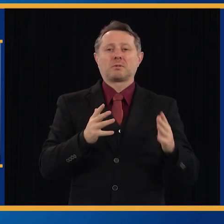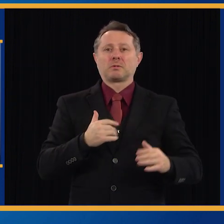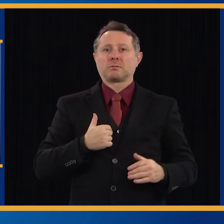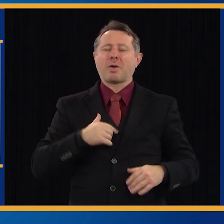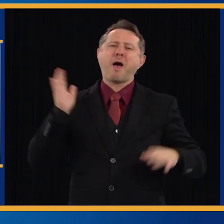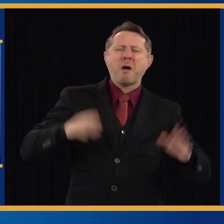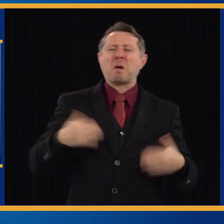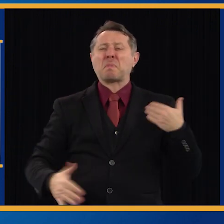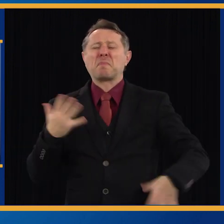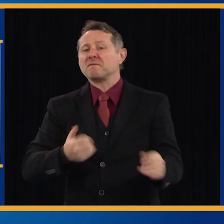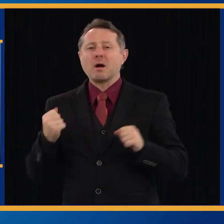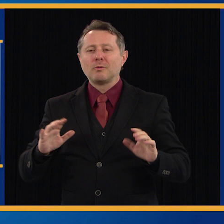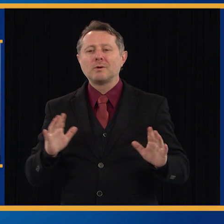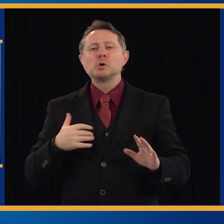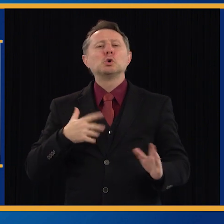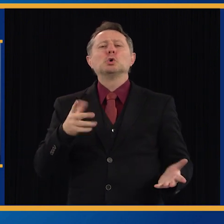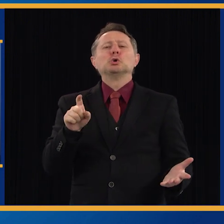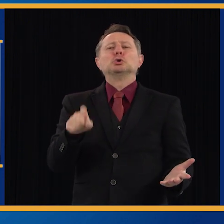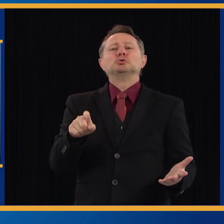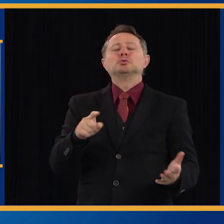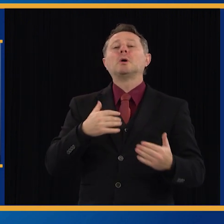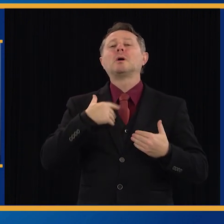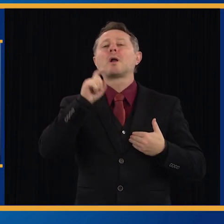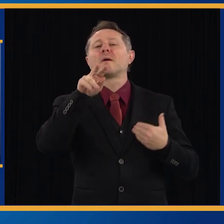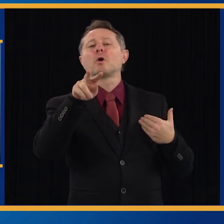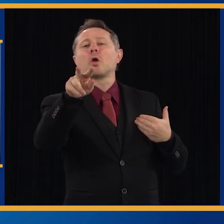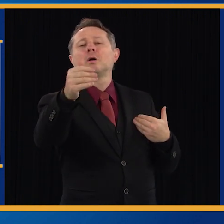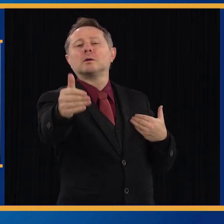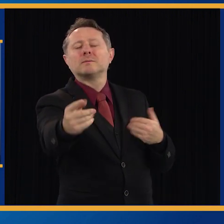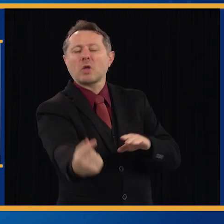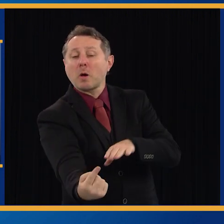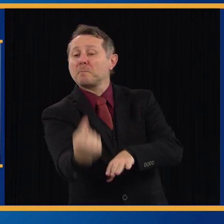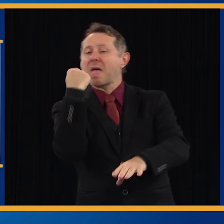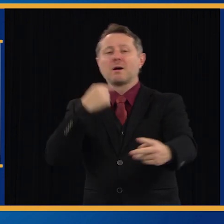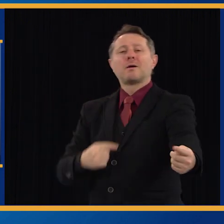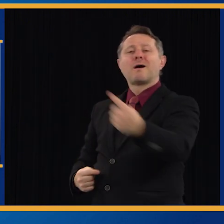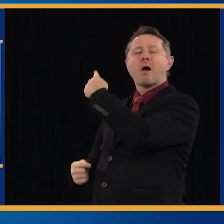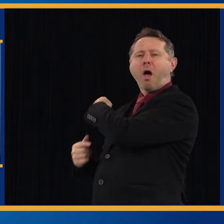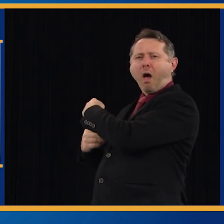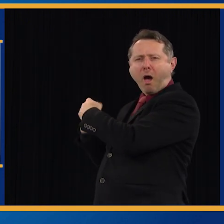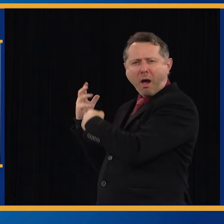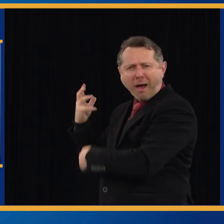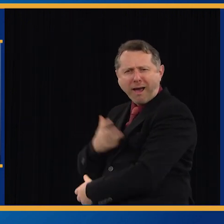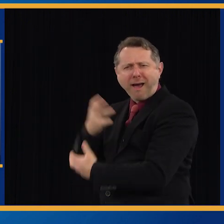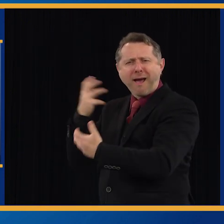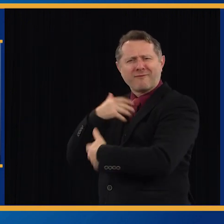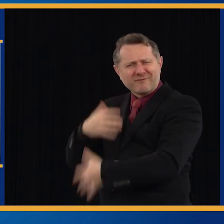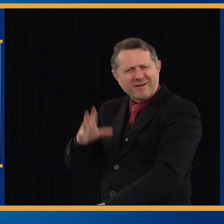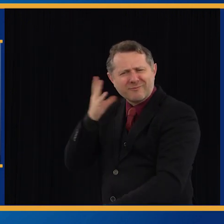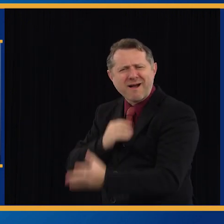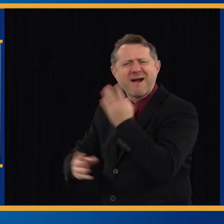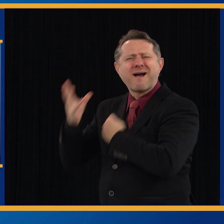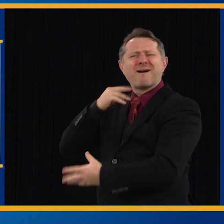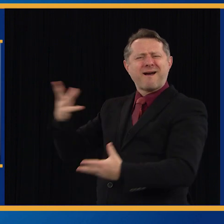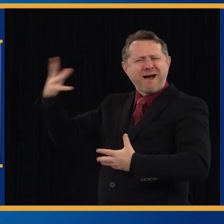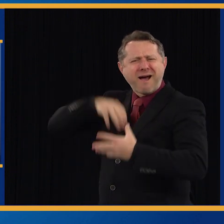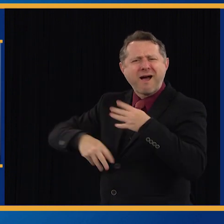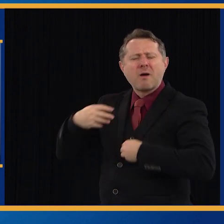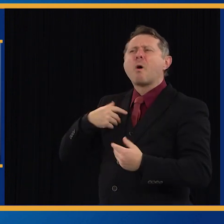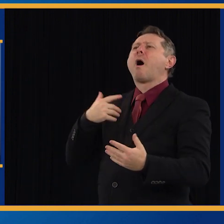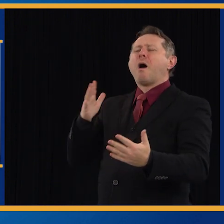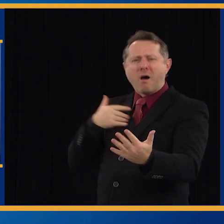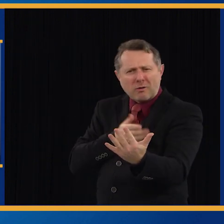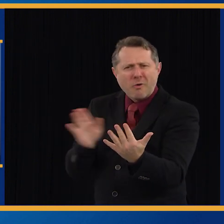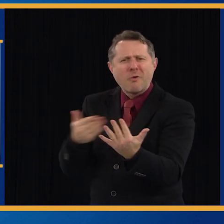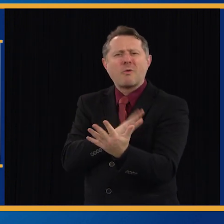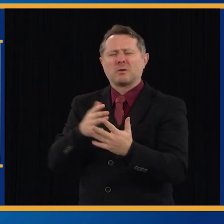this a moment that when we look back, we can say, wow, we went through hell. But look at all the lessons we learned, and look at how